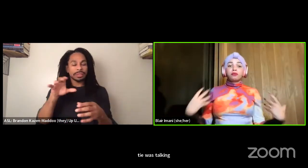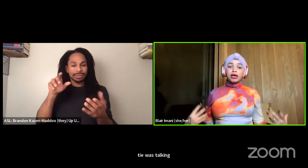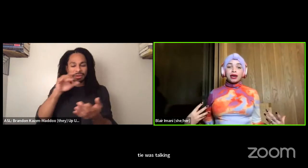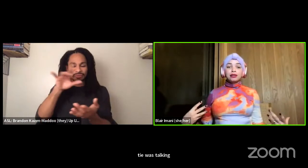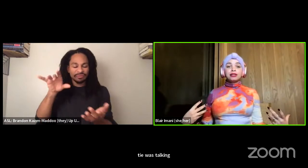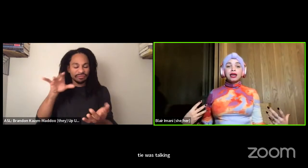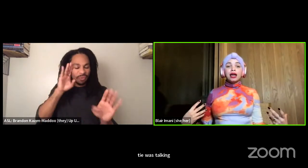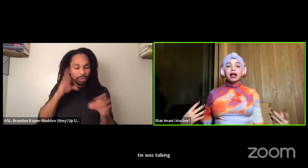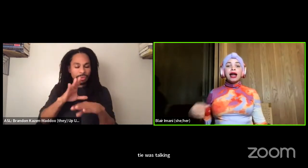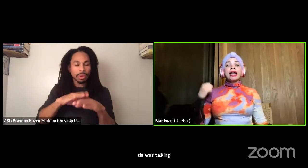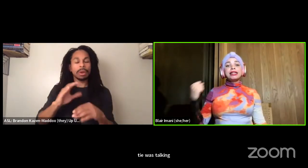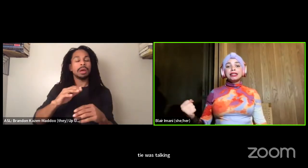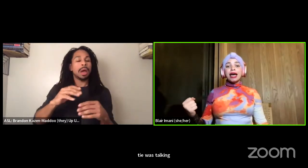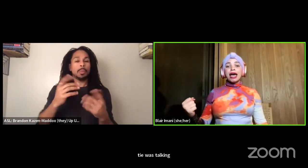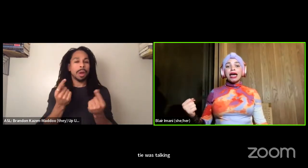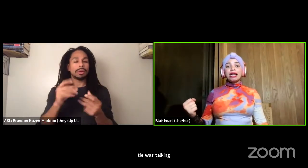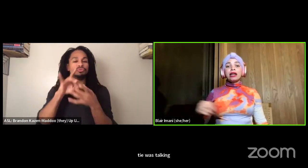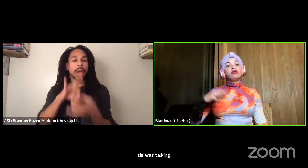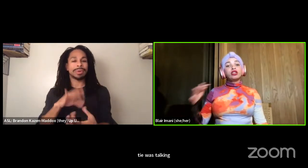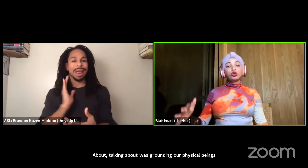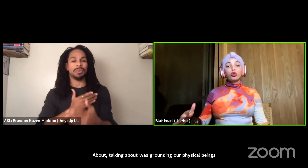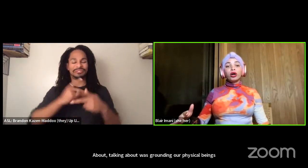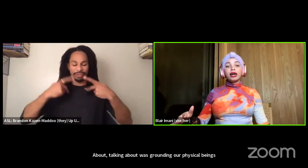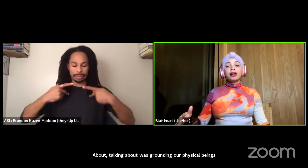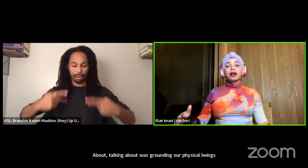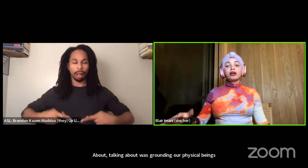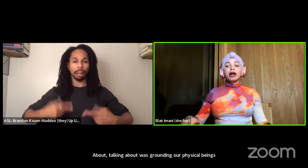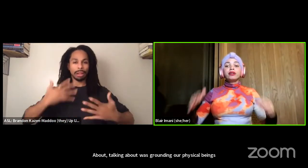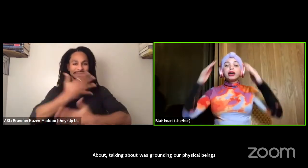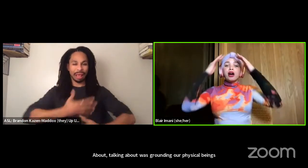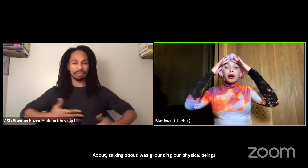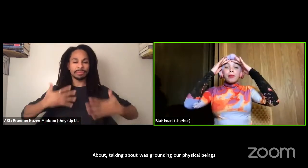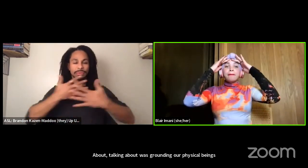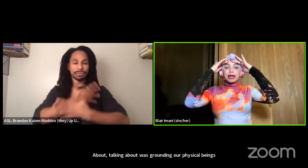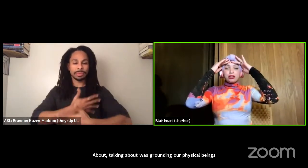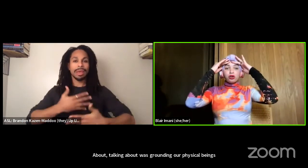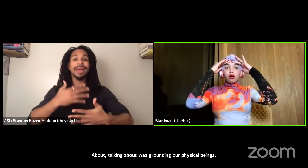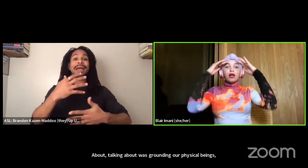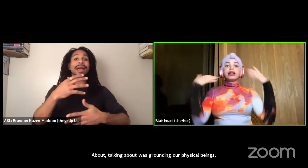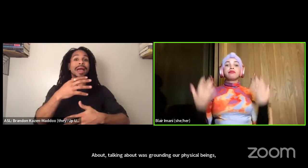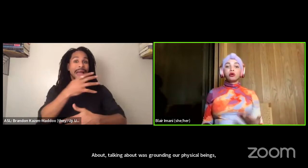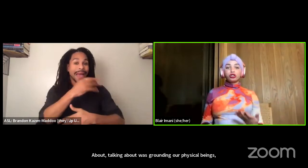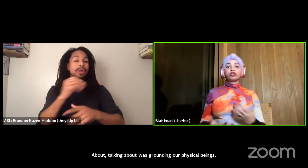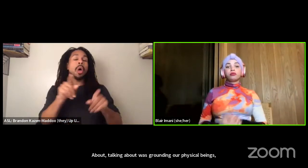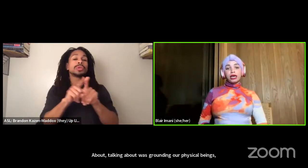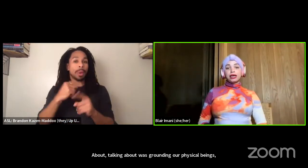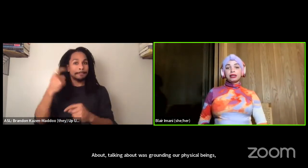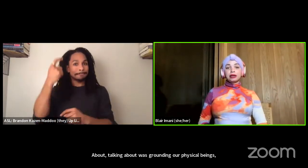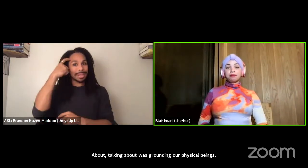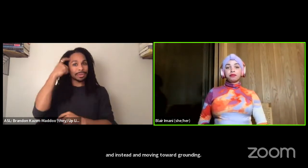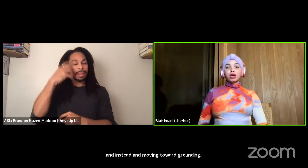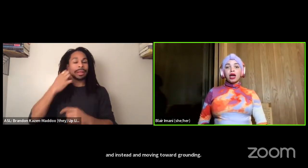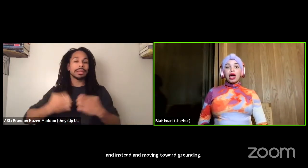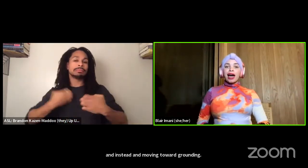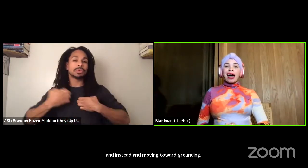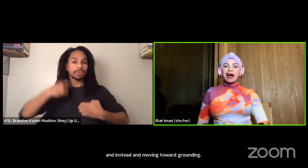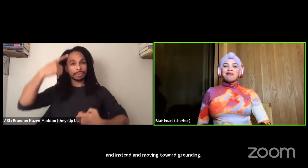our physical beings, and instead, and moving toward grounding our mental and emotional